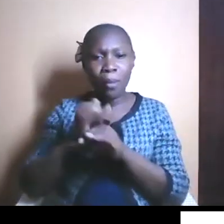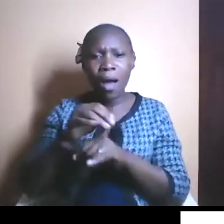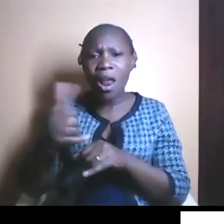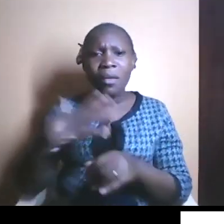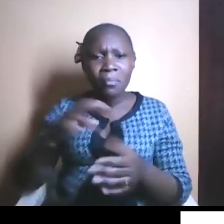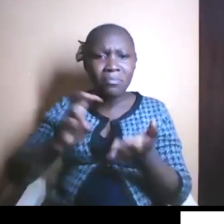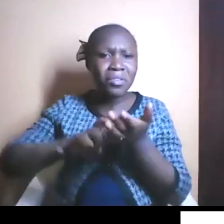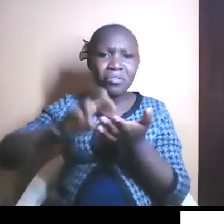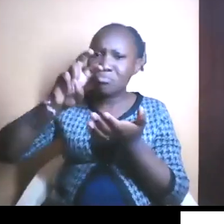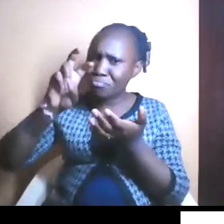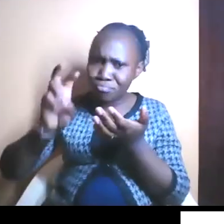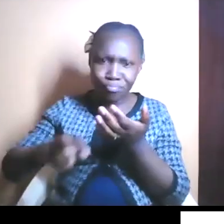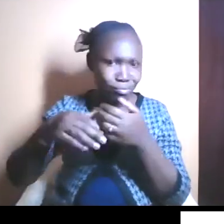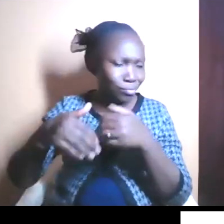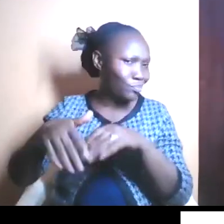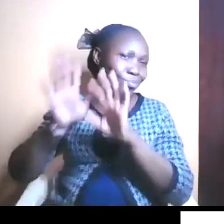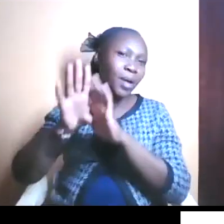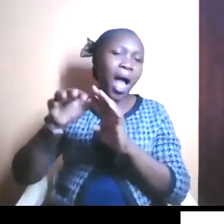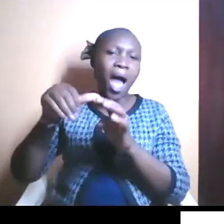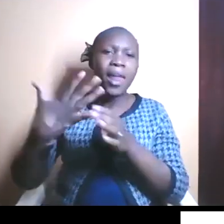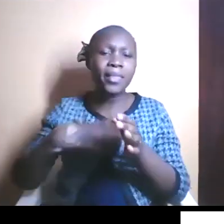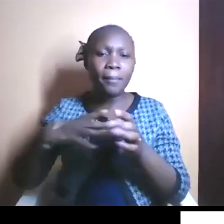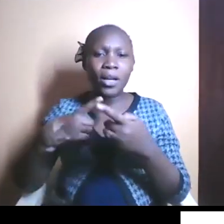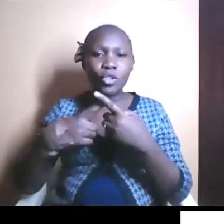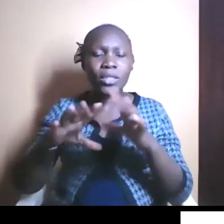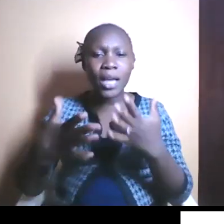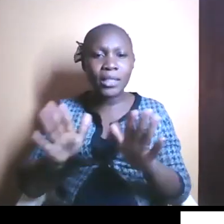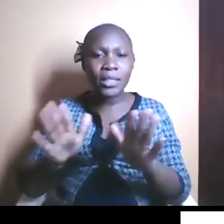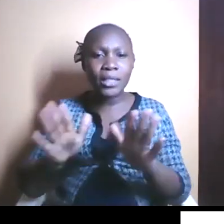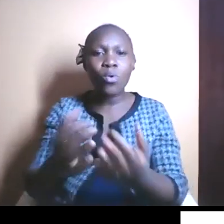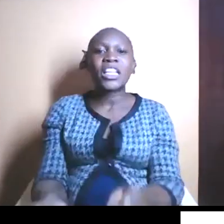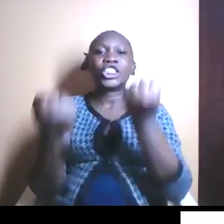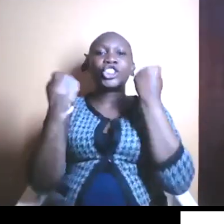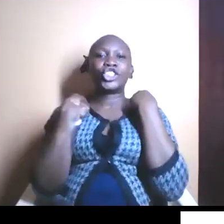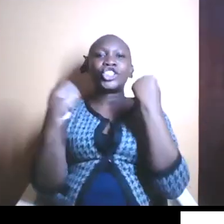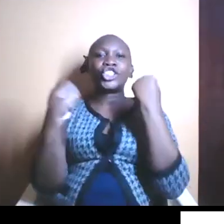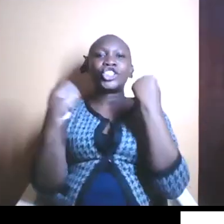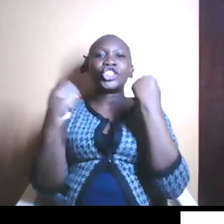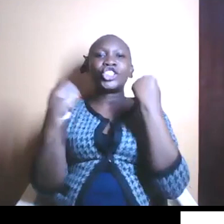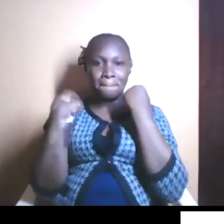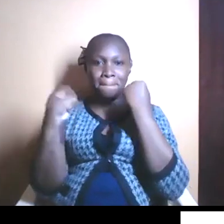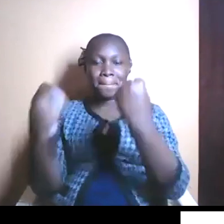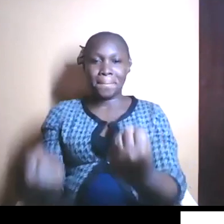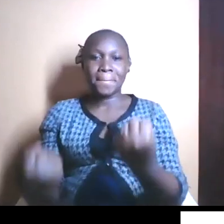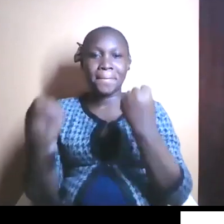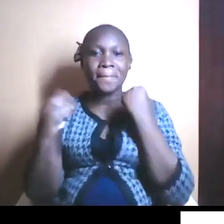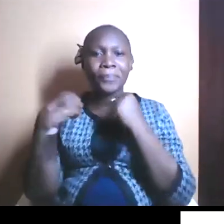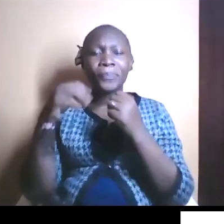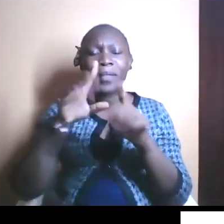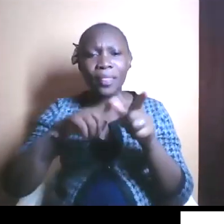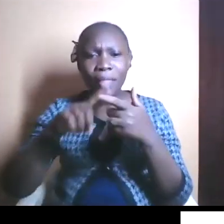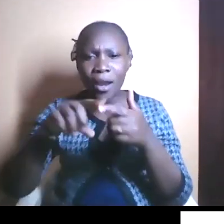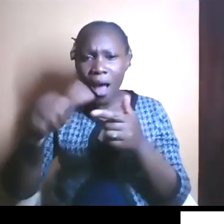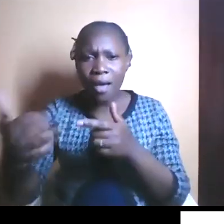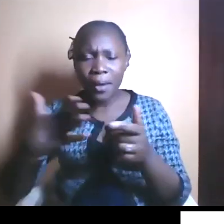starting my day with the gym. Peter Charlo says he resigned. Al Mohammed says, maintain